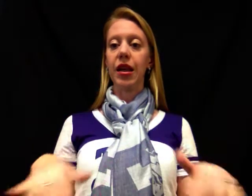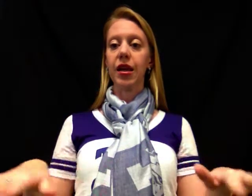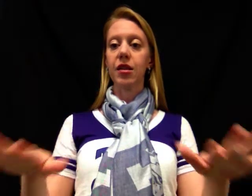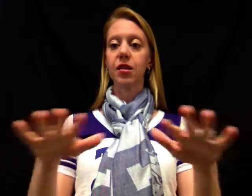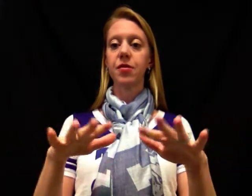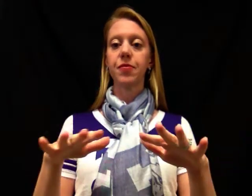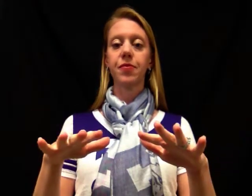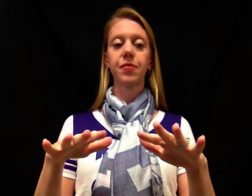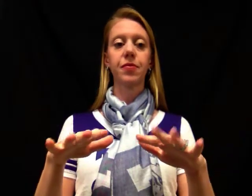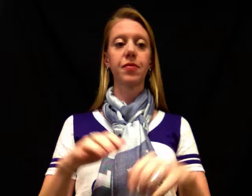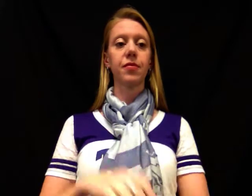Land,